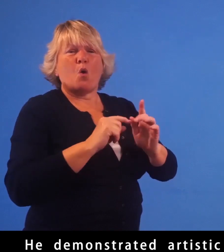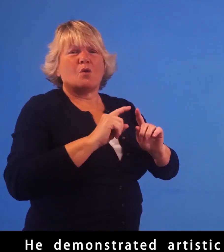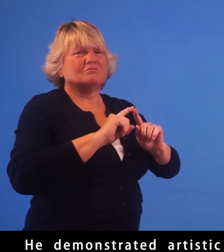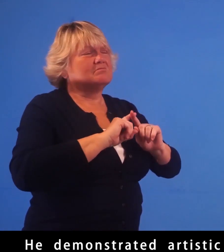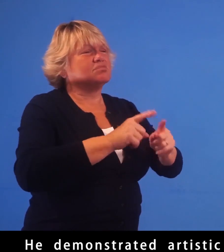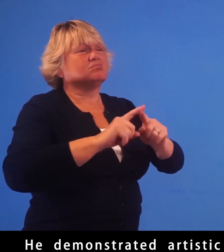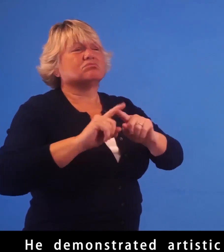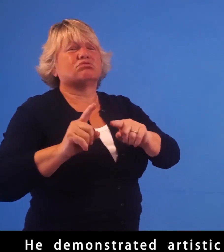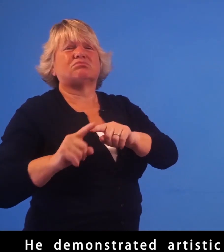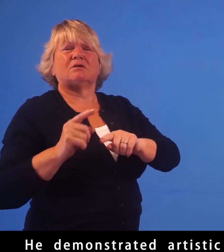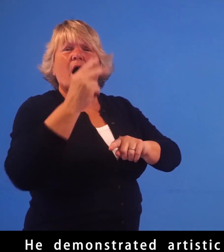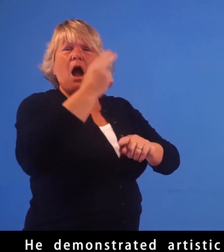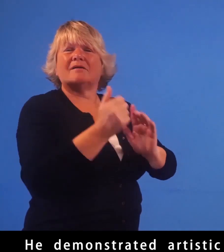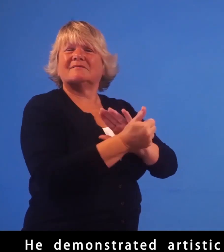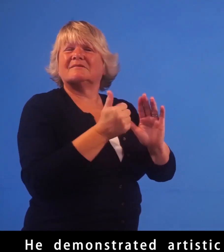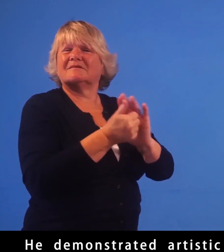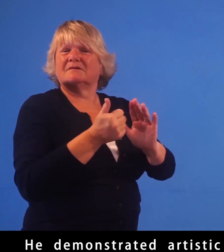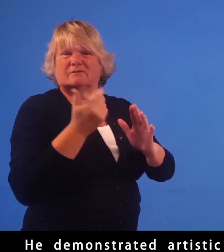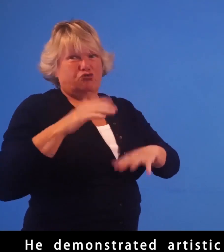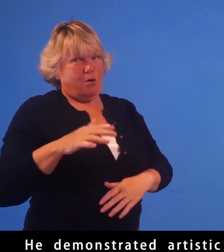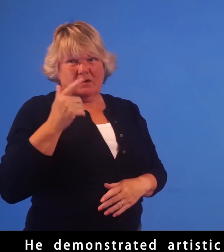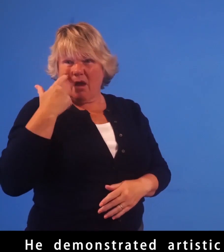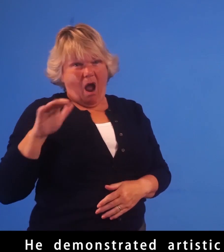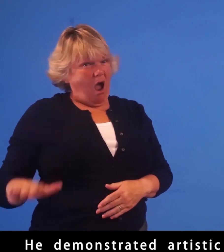He demonstrated artistic talents from a young age.